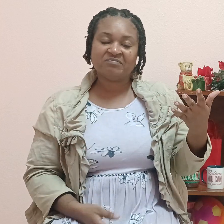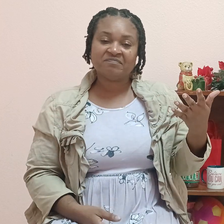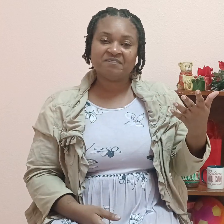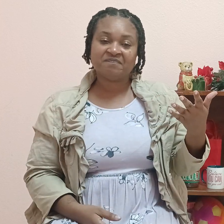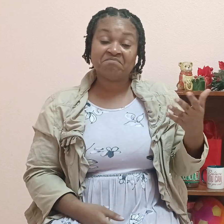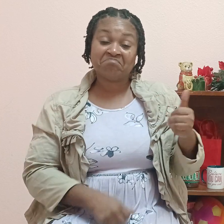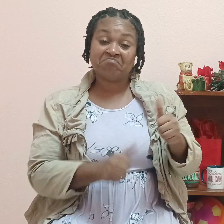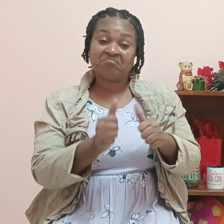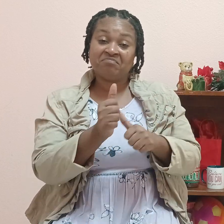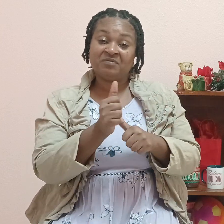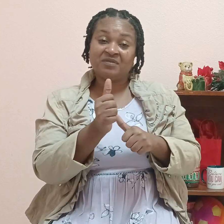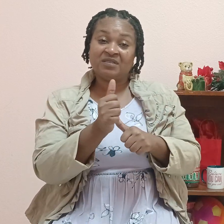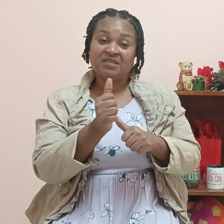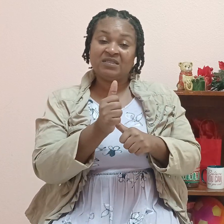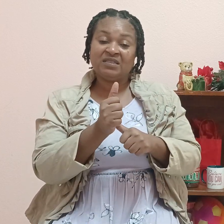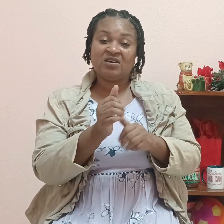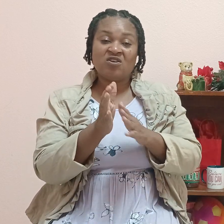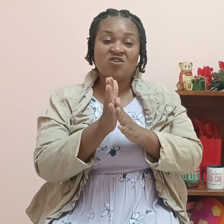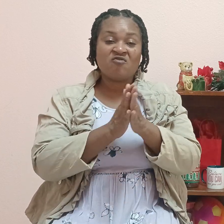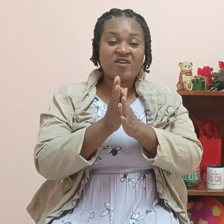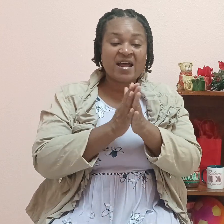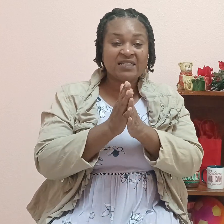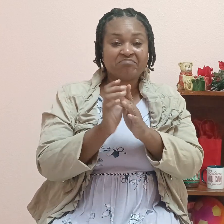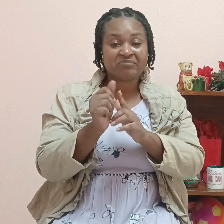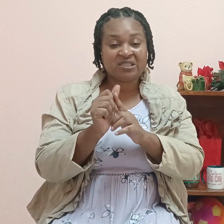A, rice and peas.